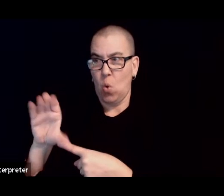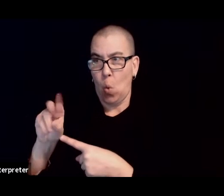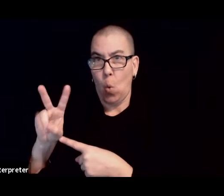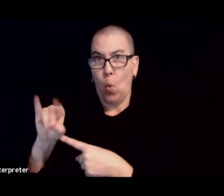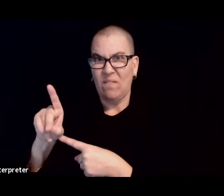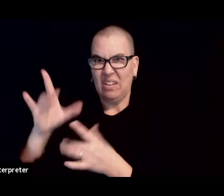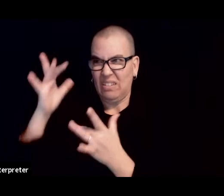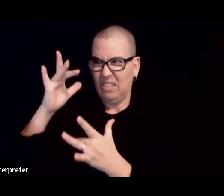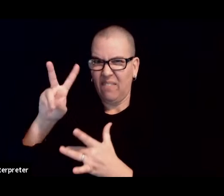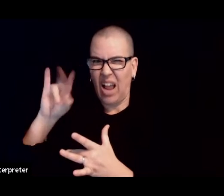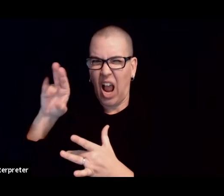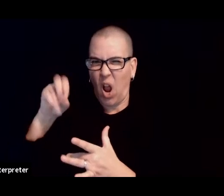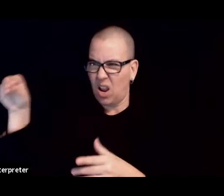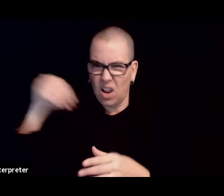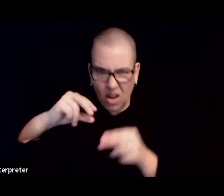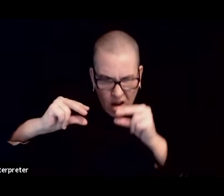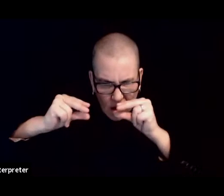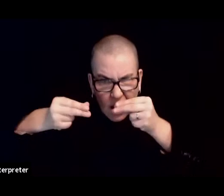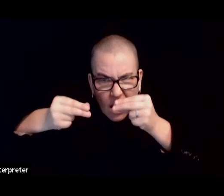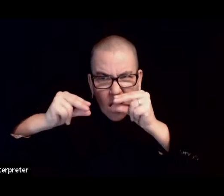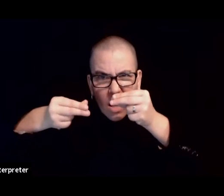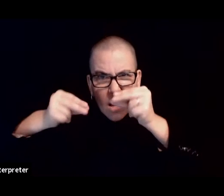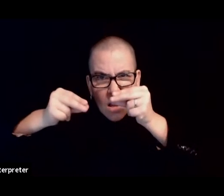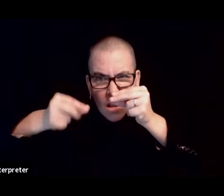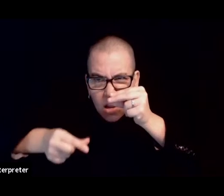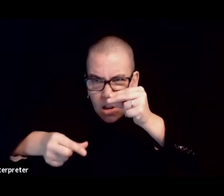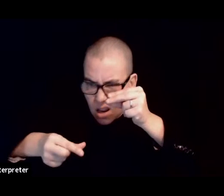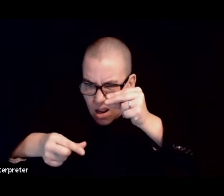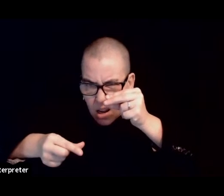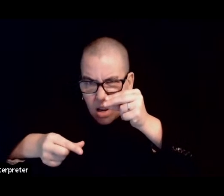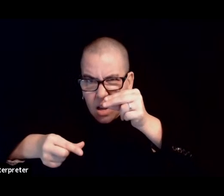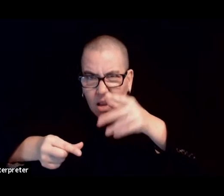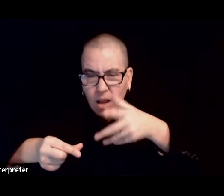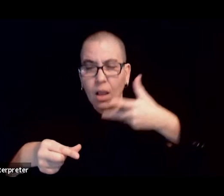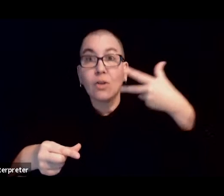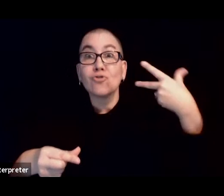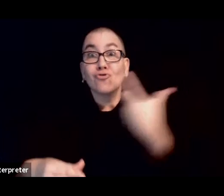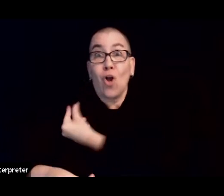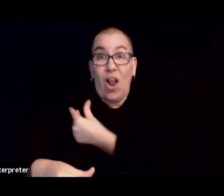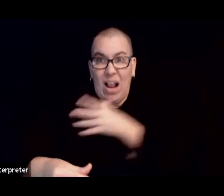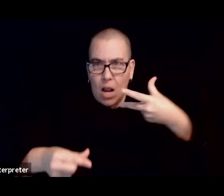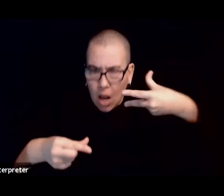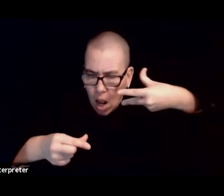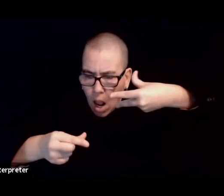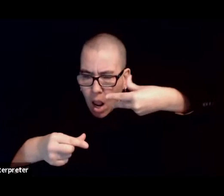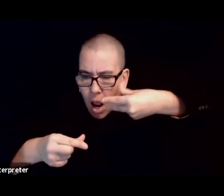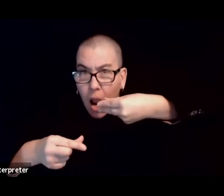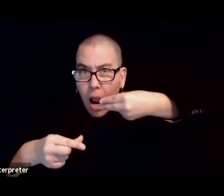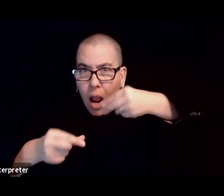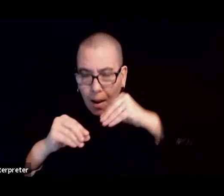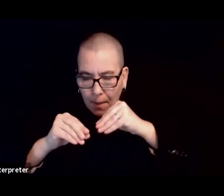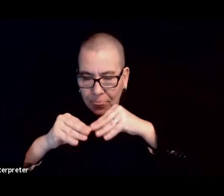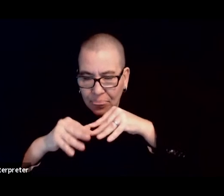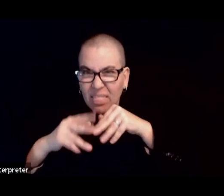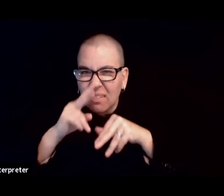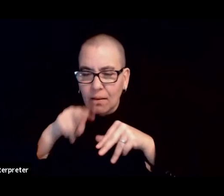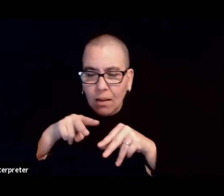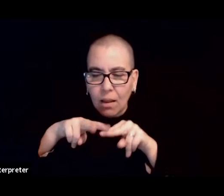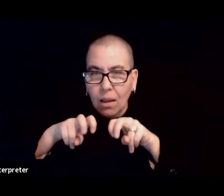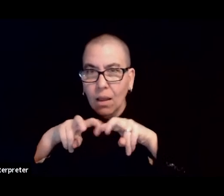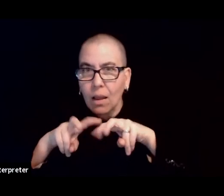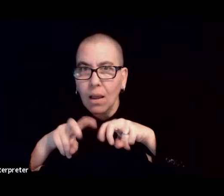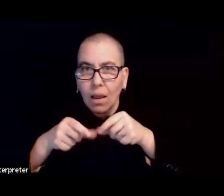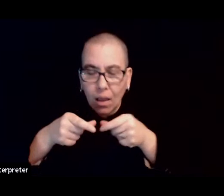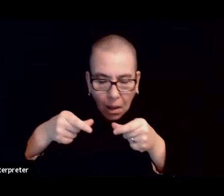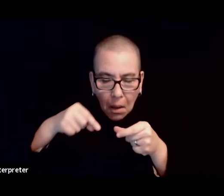is. And so when it comes to asymptomatic infection, they don't have data on that.